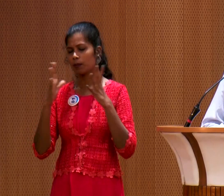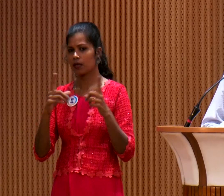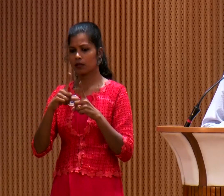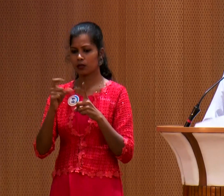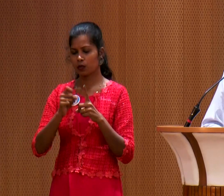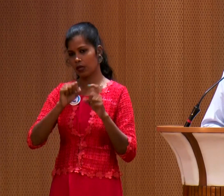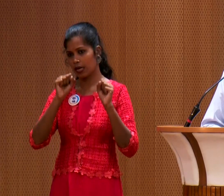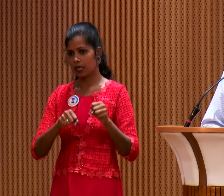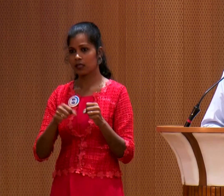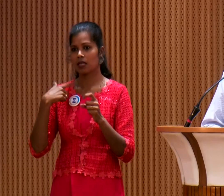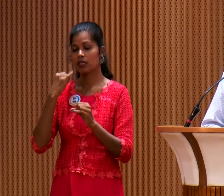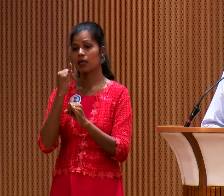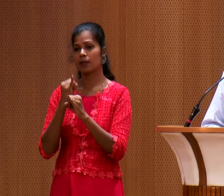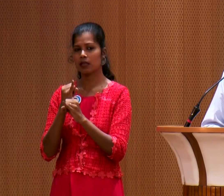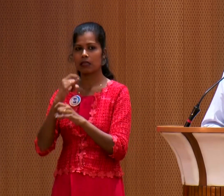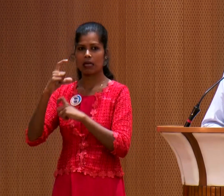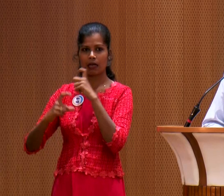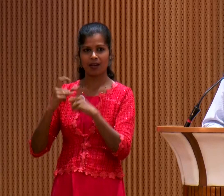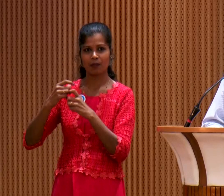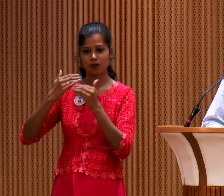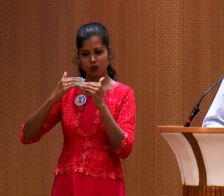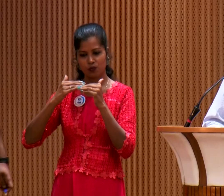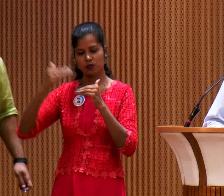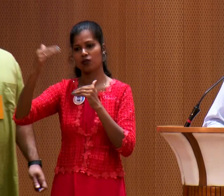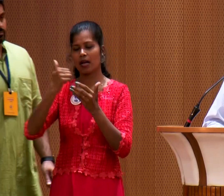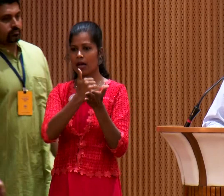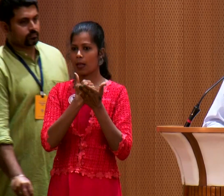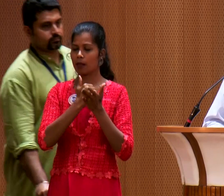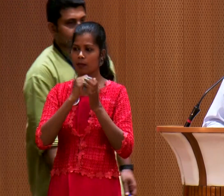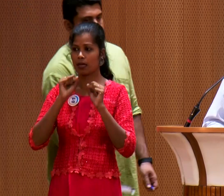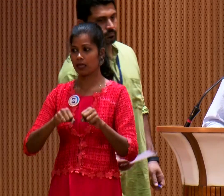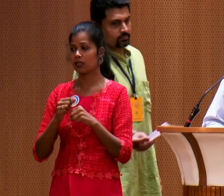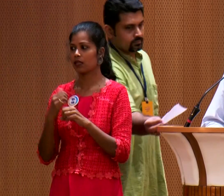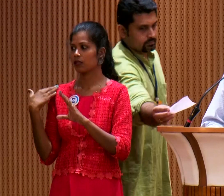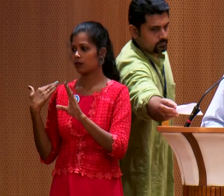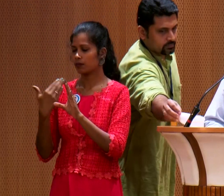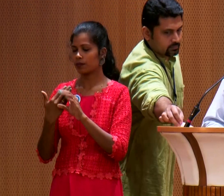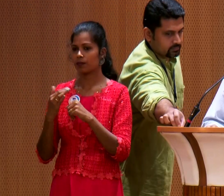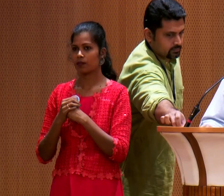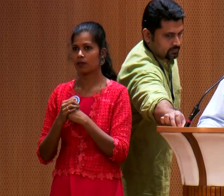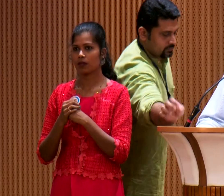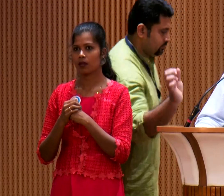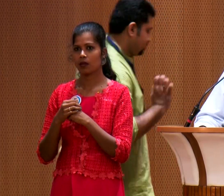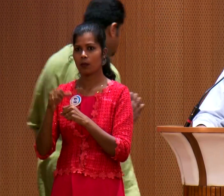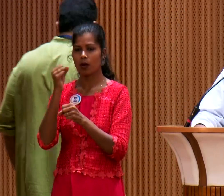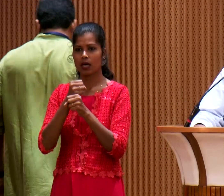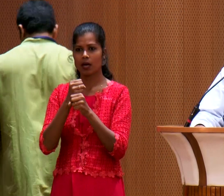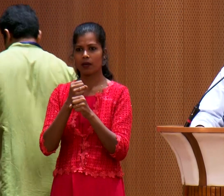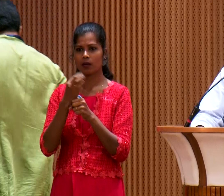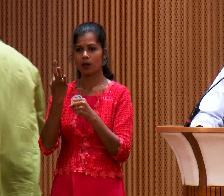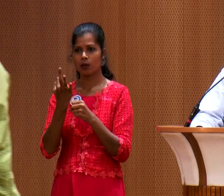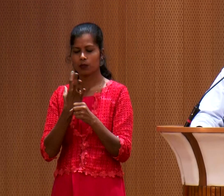if the industry has to sustain. Recently, the government has introduced